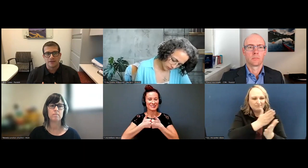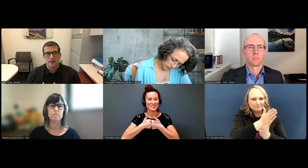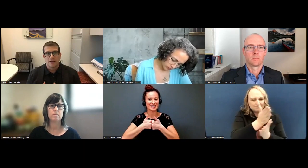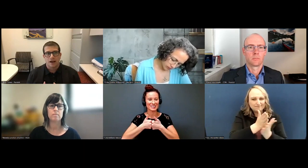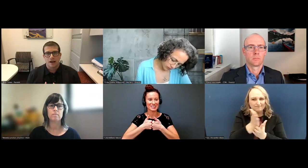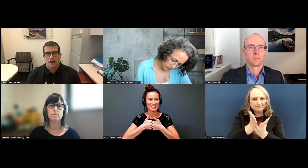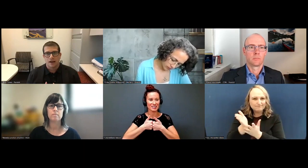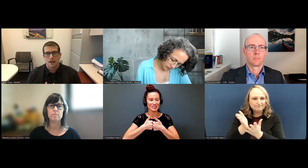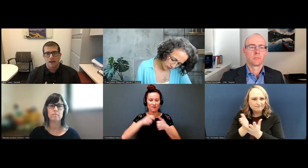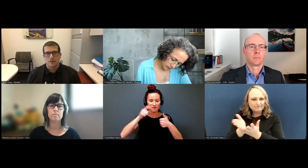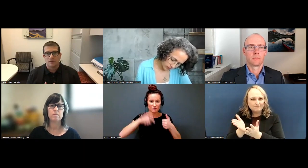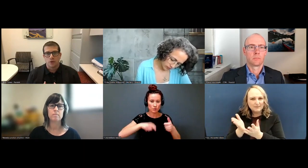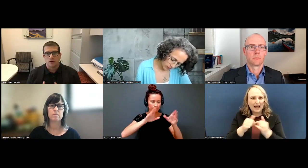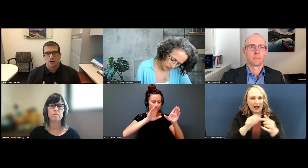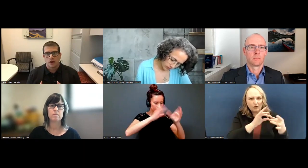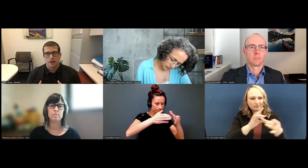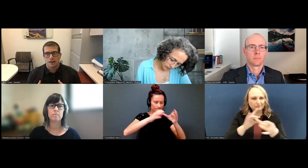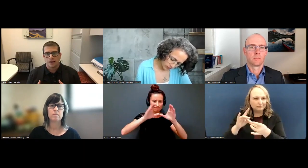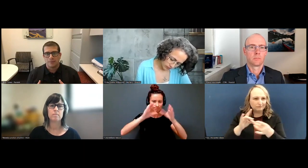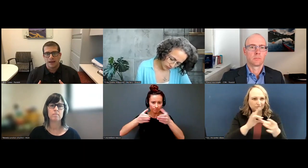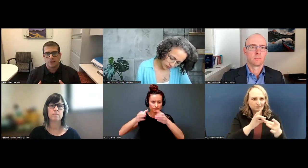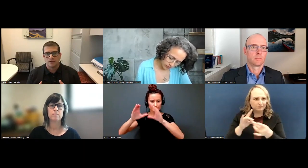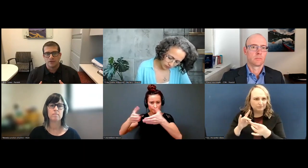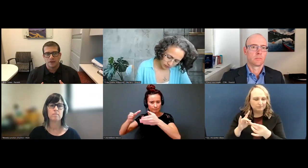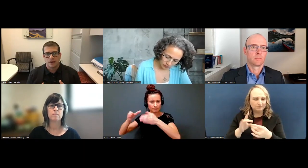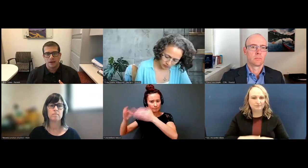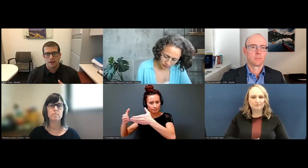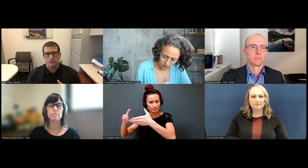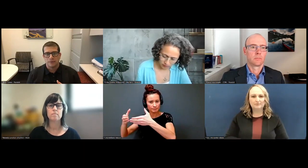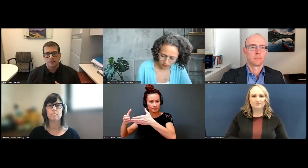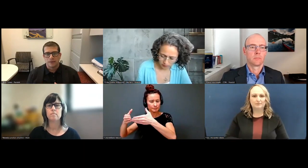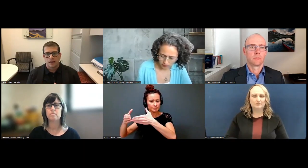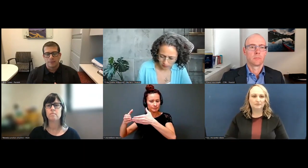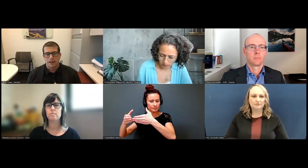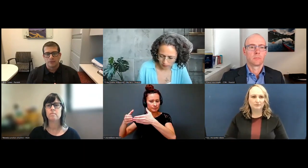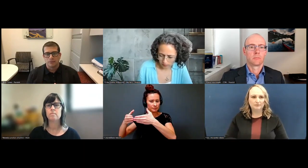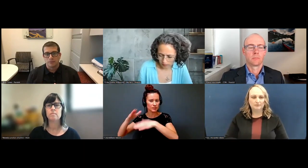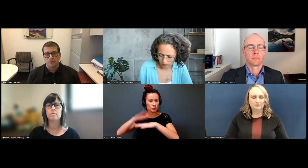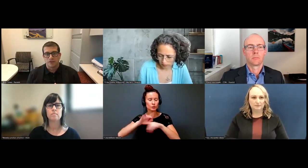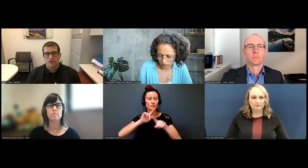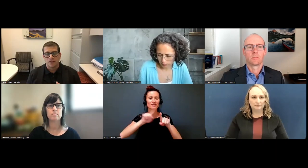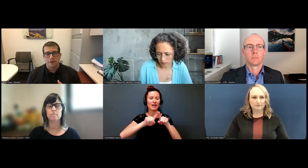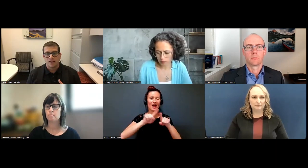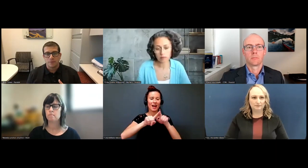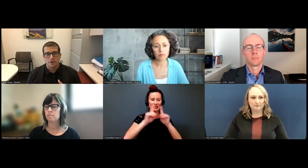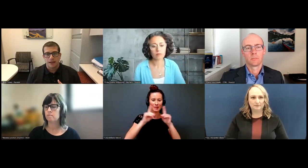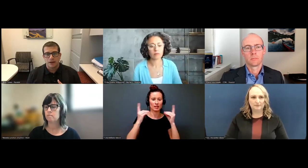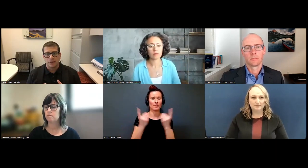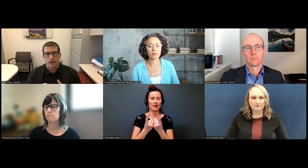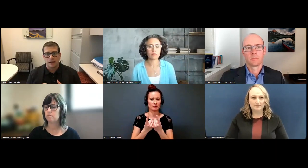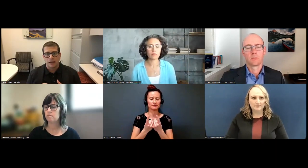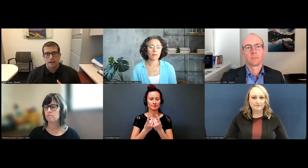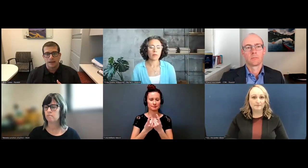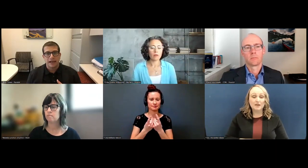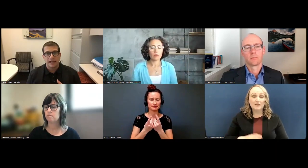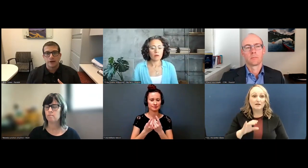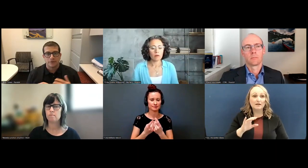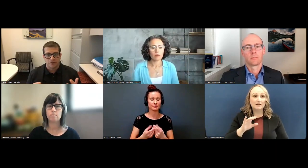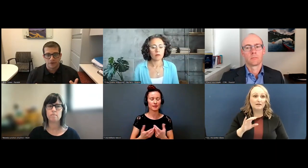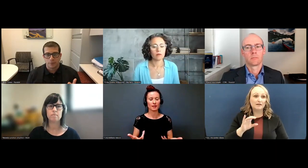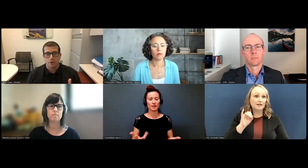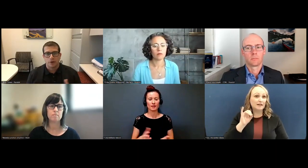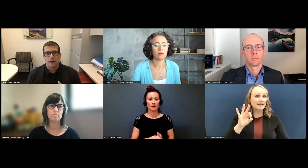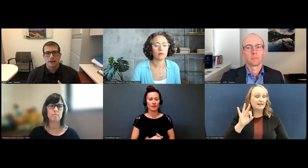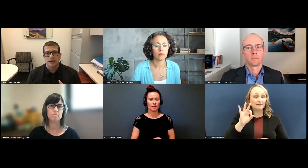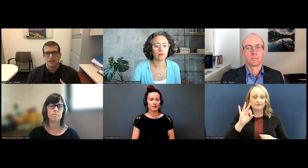relevance, right? If you are talking about, for instance, the topic I spoke about, like